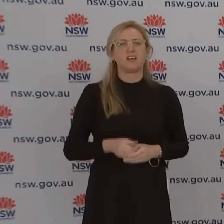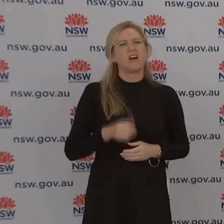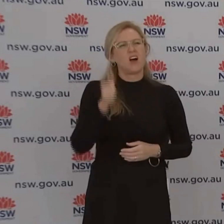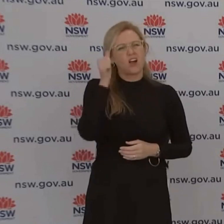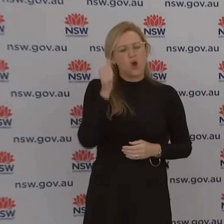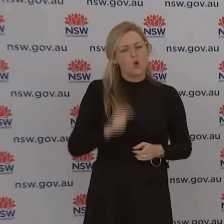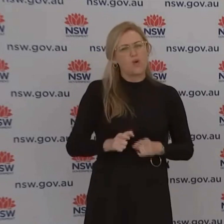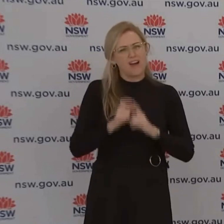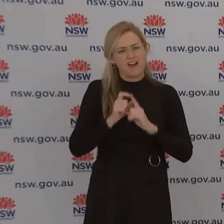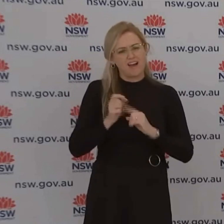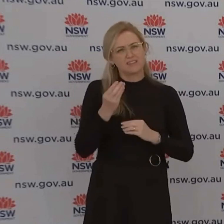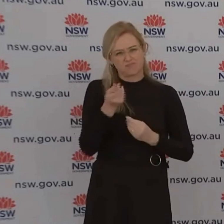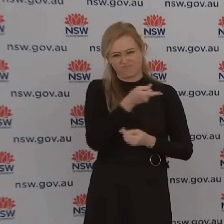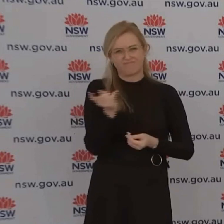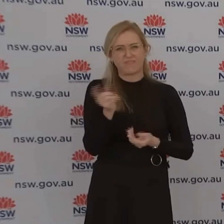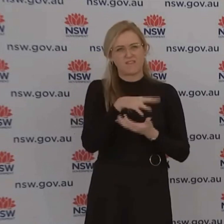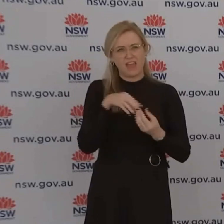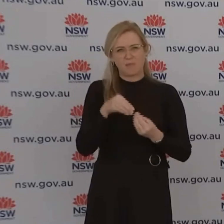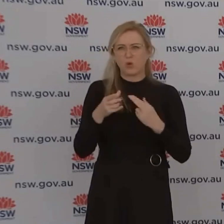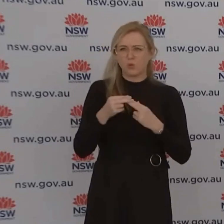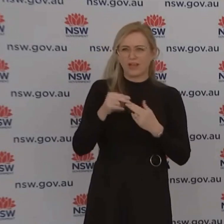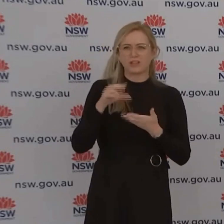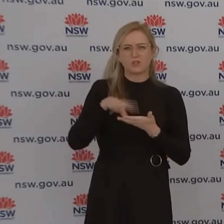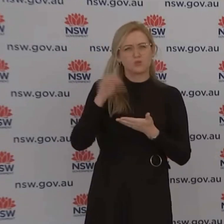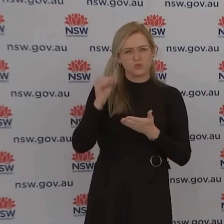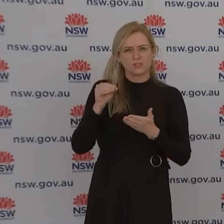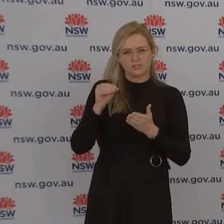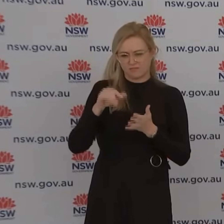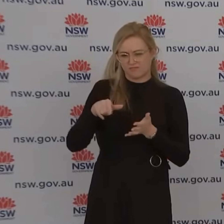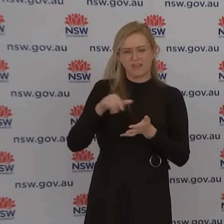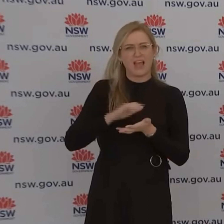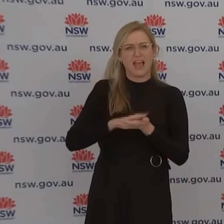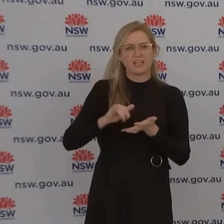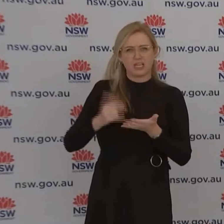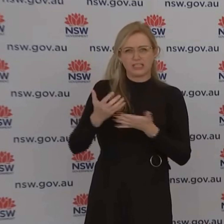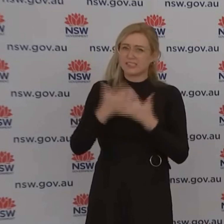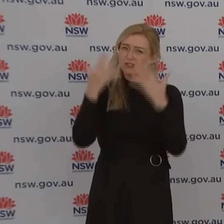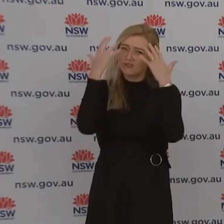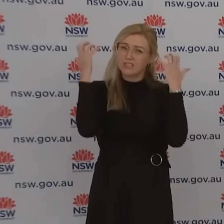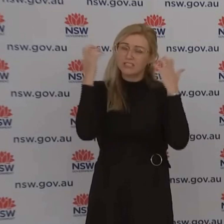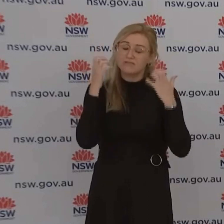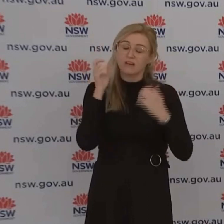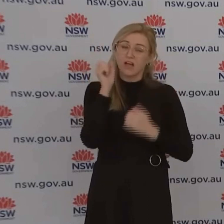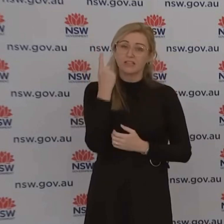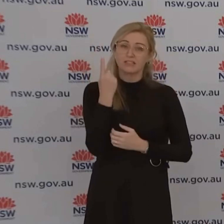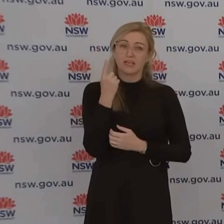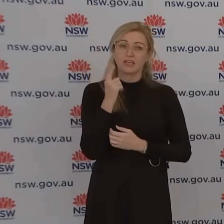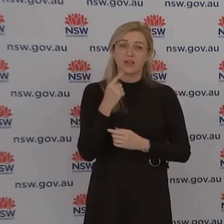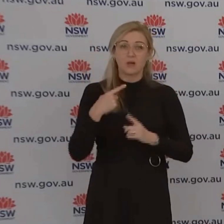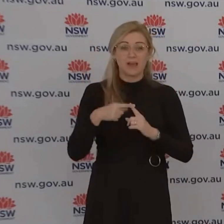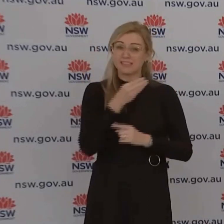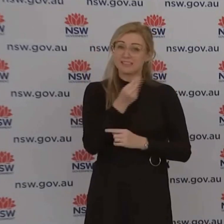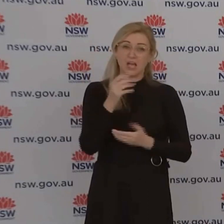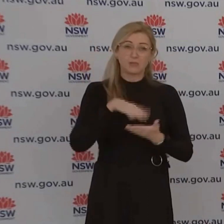families dealing with students and students themselves going through the HSC, but please know, especially for those who've been working so